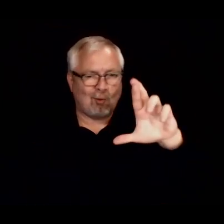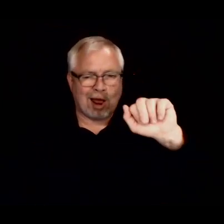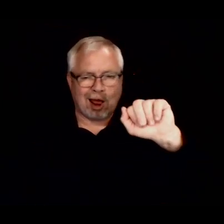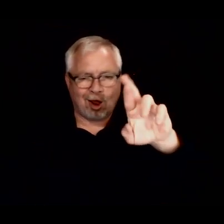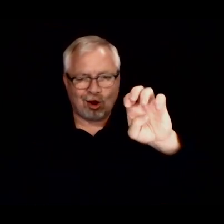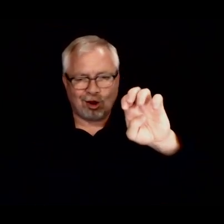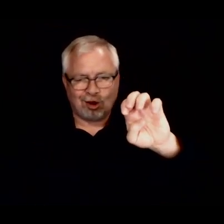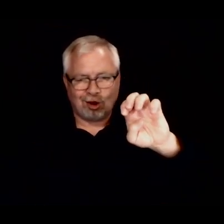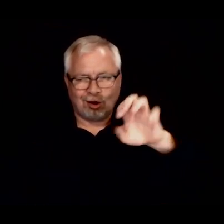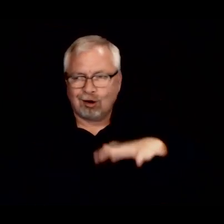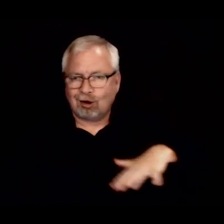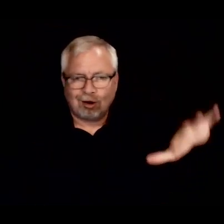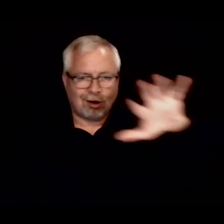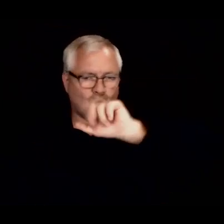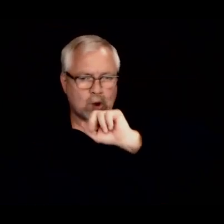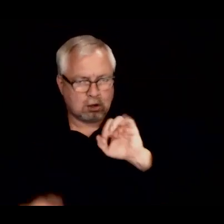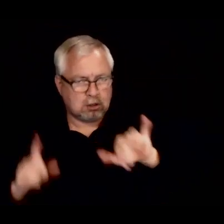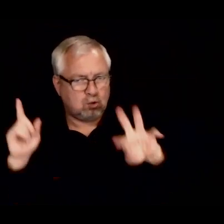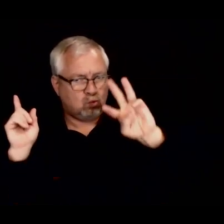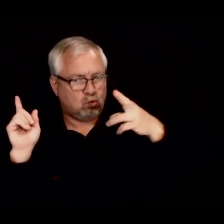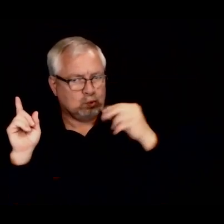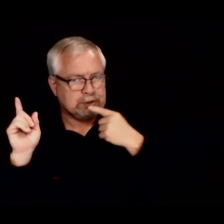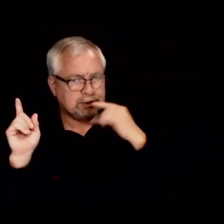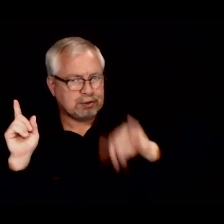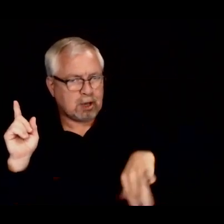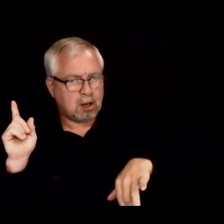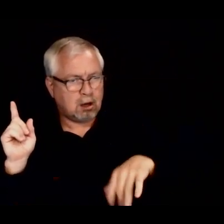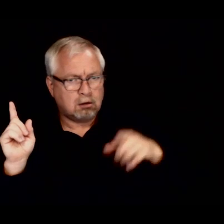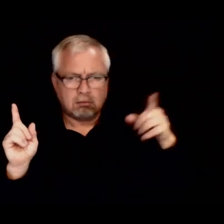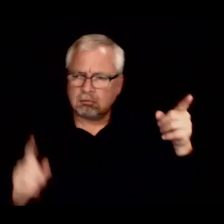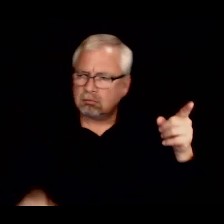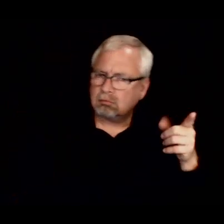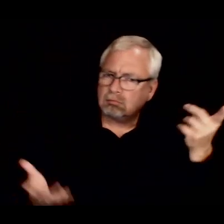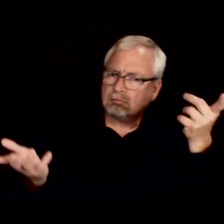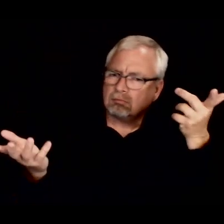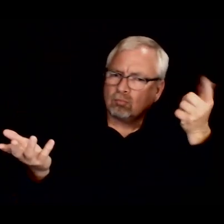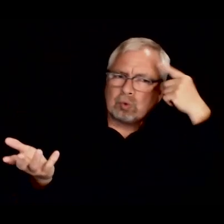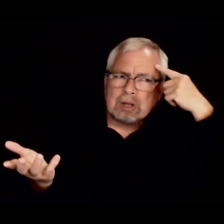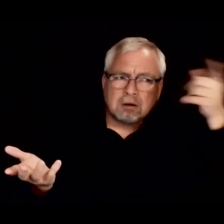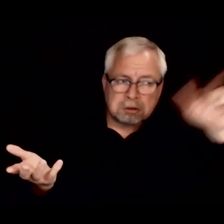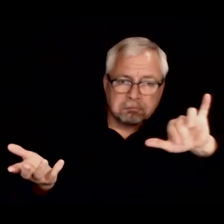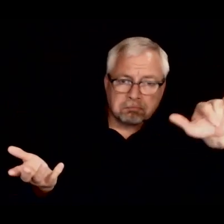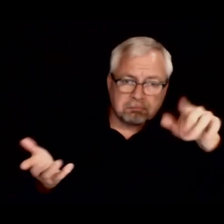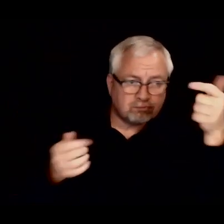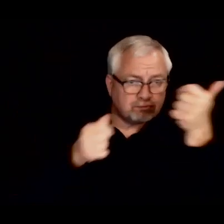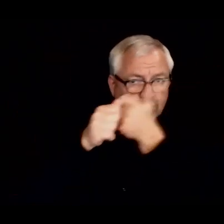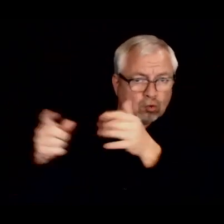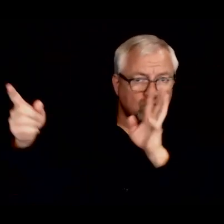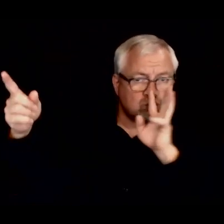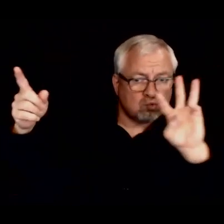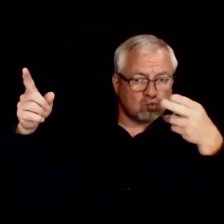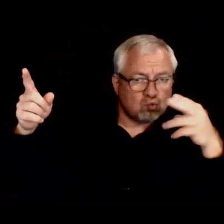of wondering if you're seeing, because I know you guys are doing a lot of contact tracing too, are you finding that there seems to be